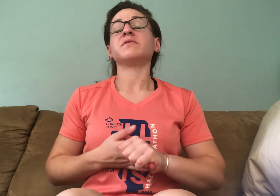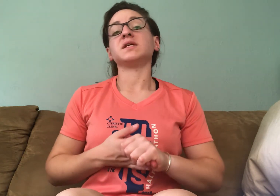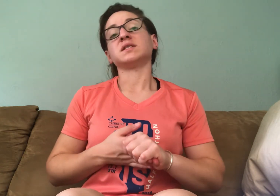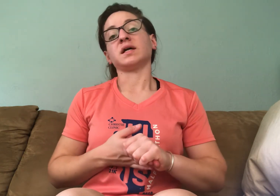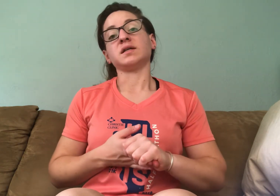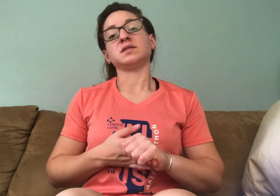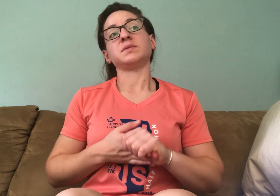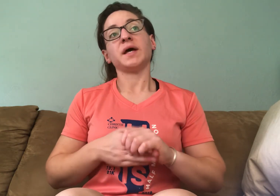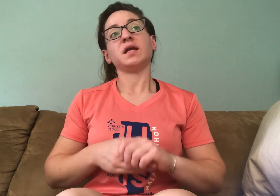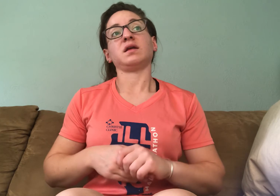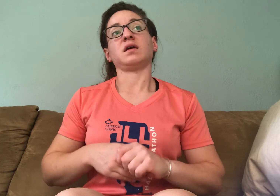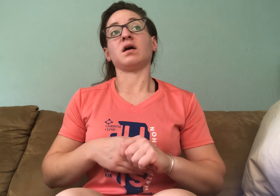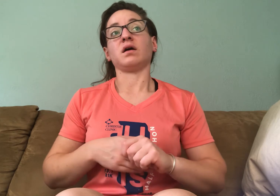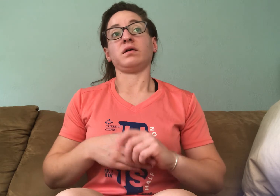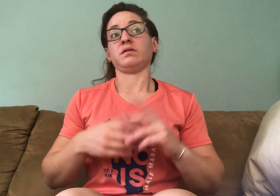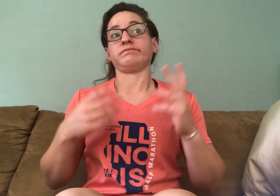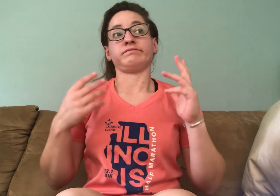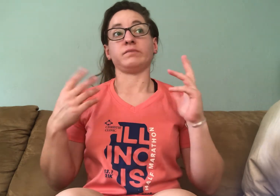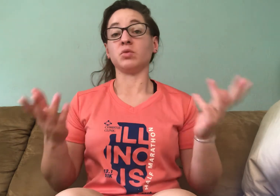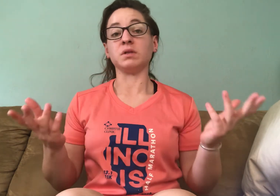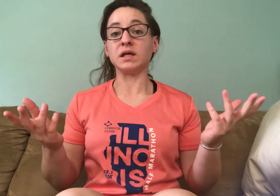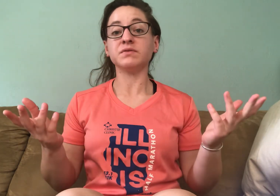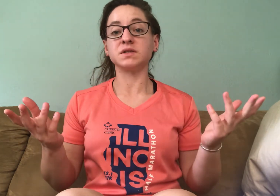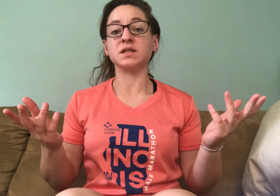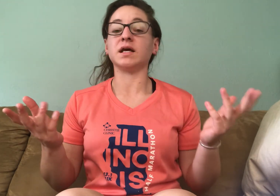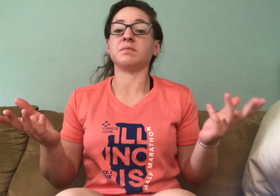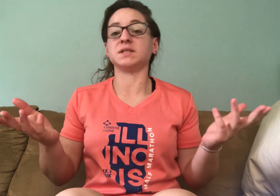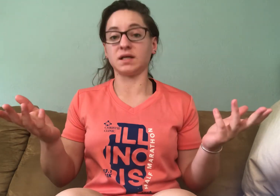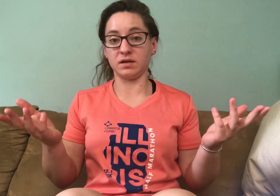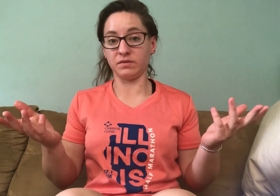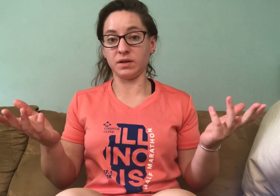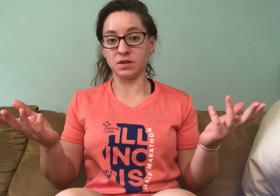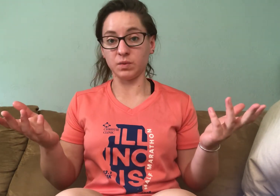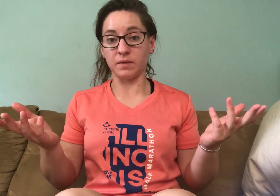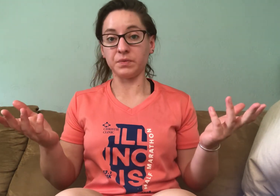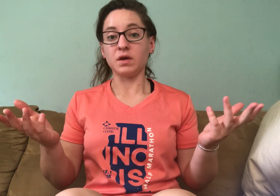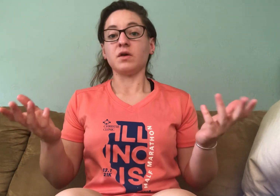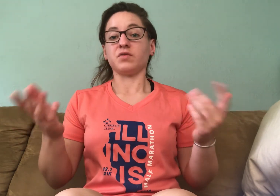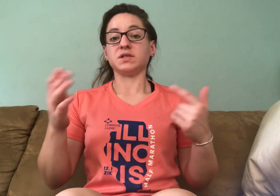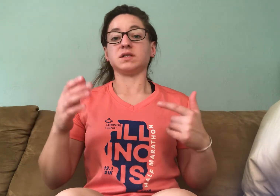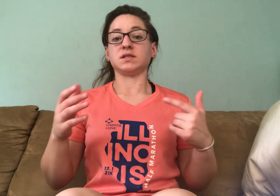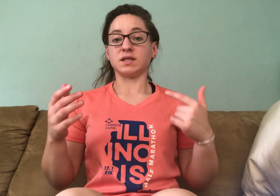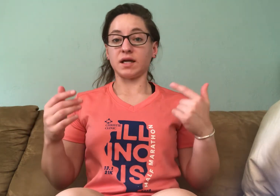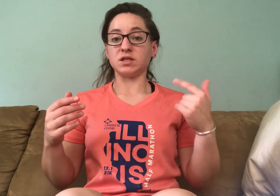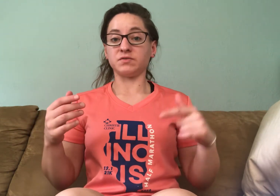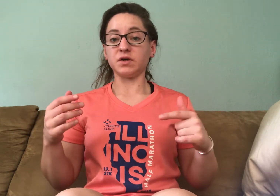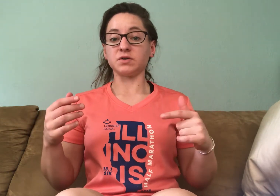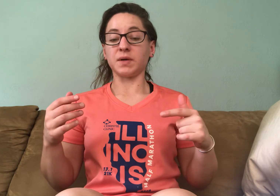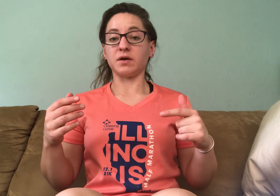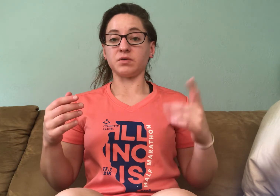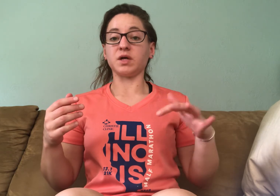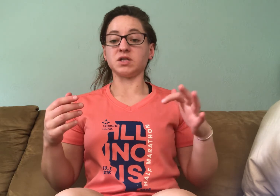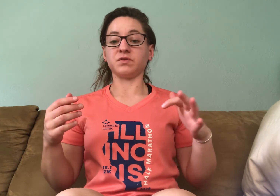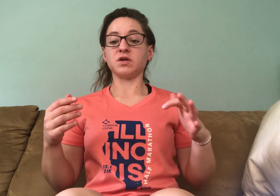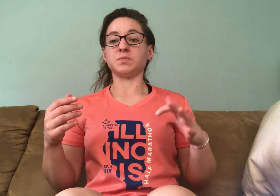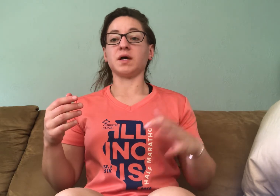these signs, depending on your beliefs, they can be signed differently as well. For instance, the sign I just fingerspelled, or the word I just fingerspelled,